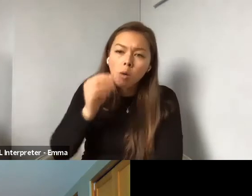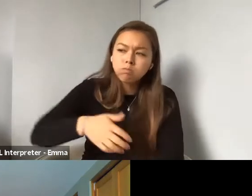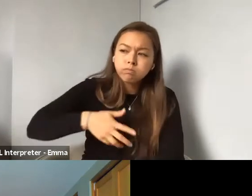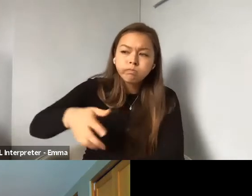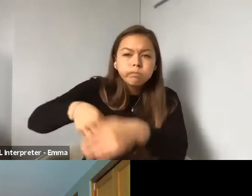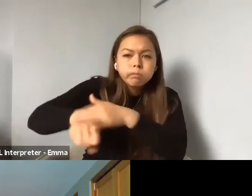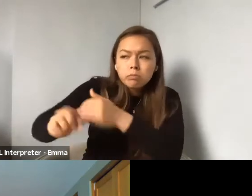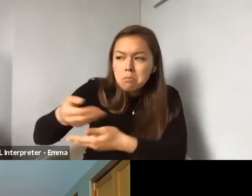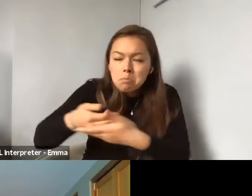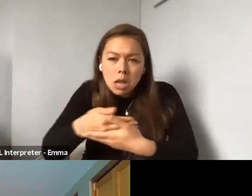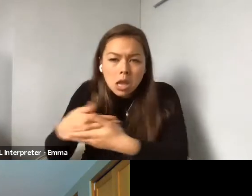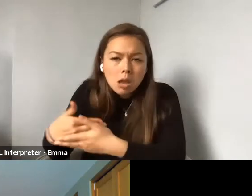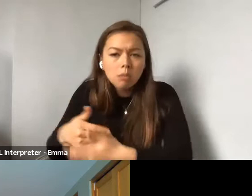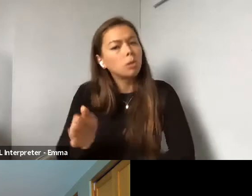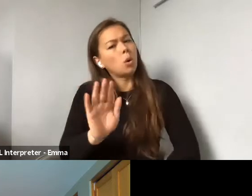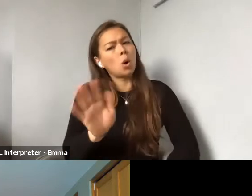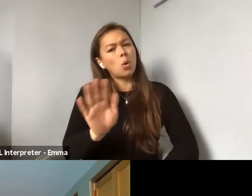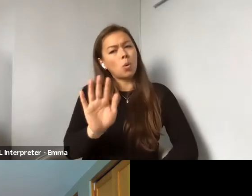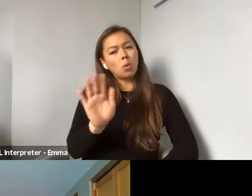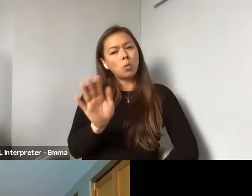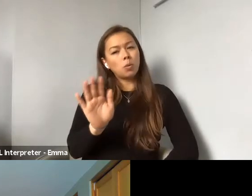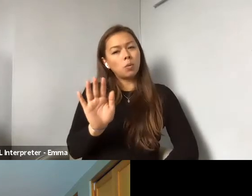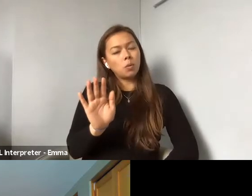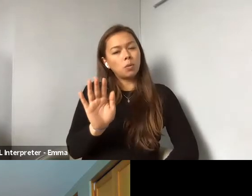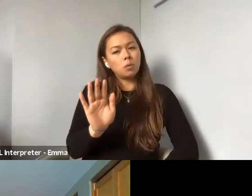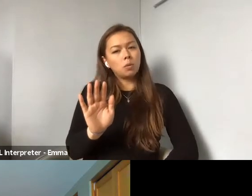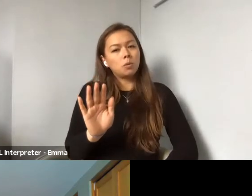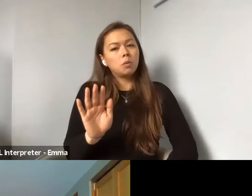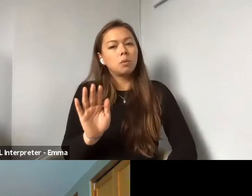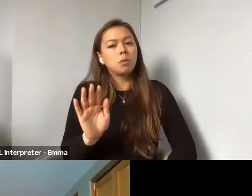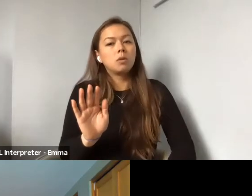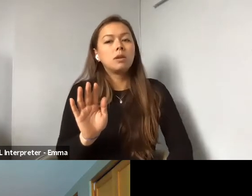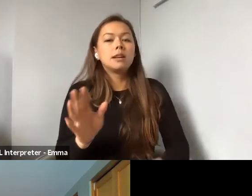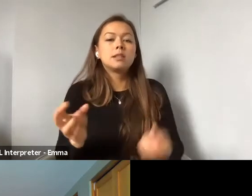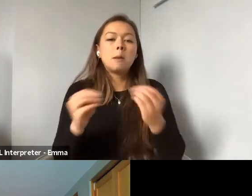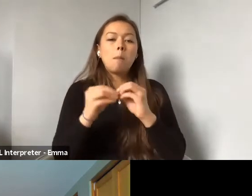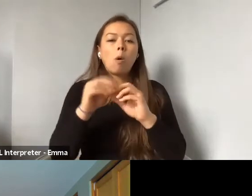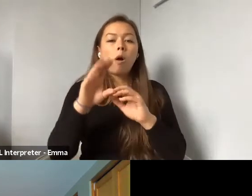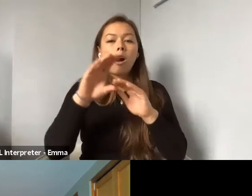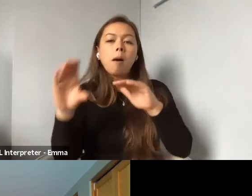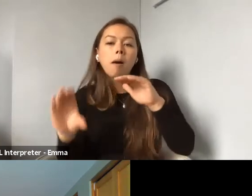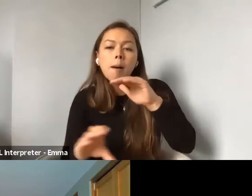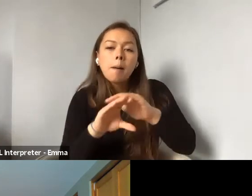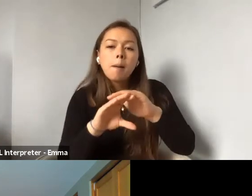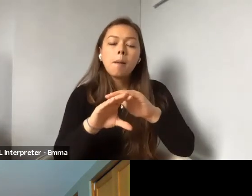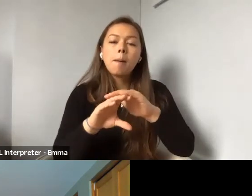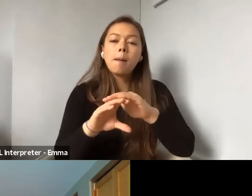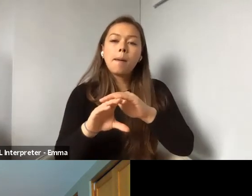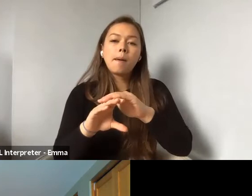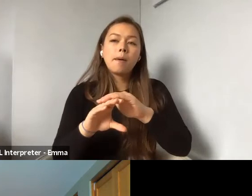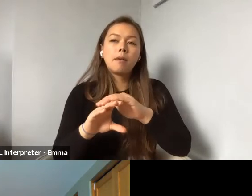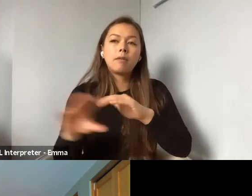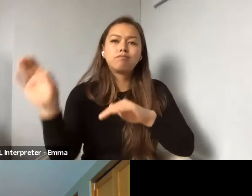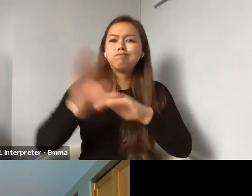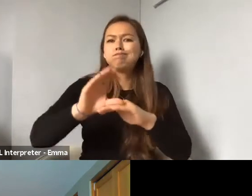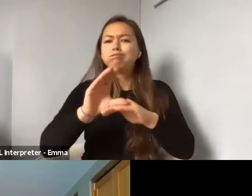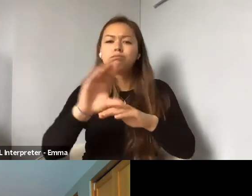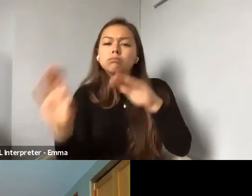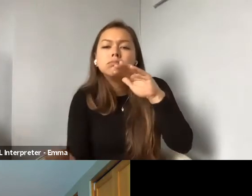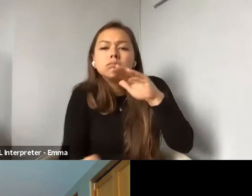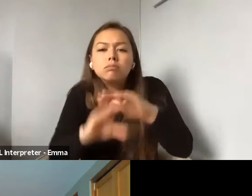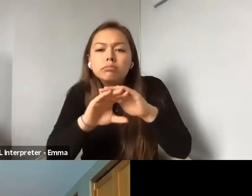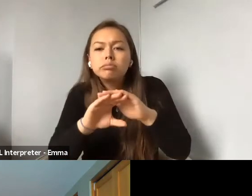more the shape of, I know what's better in a relationship, or she was being over emotional and didn't get it. So